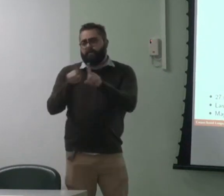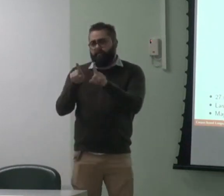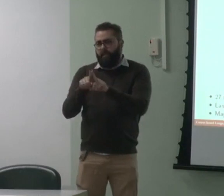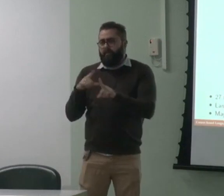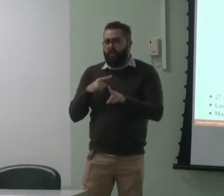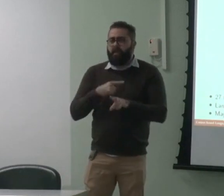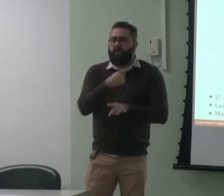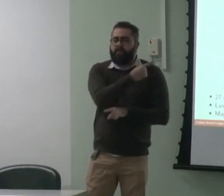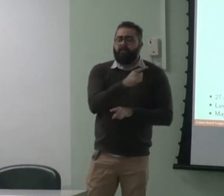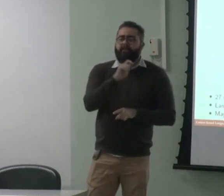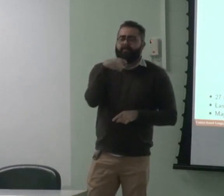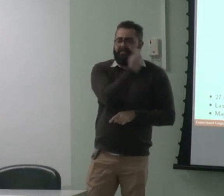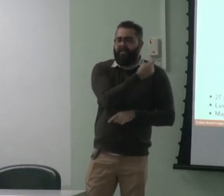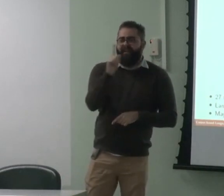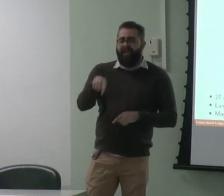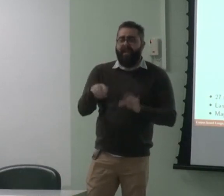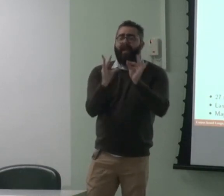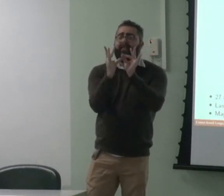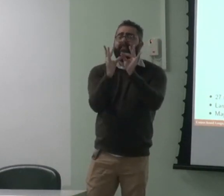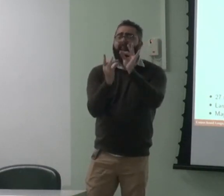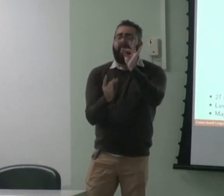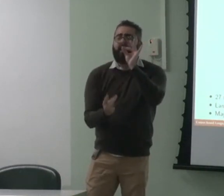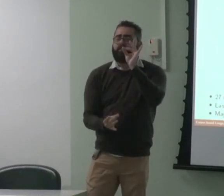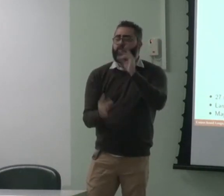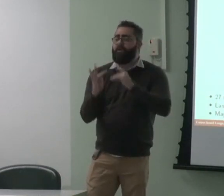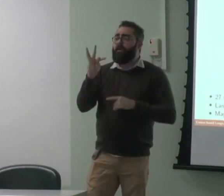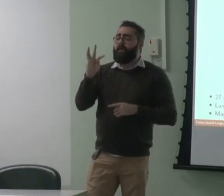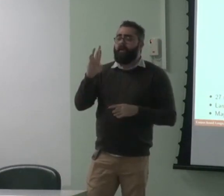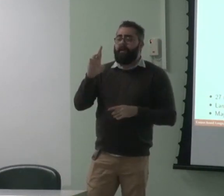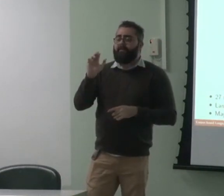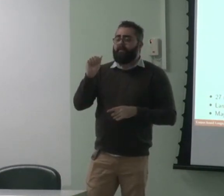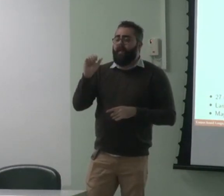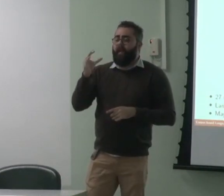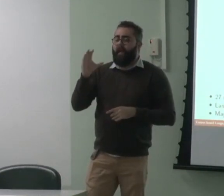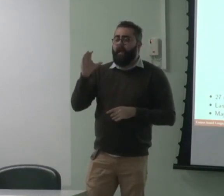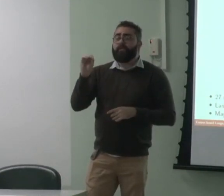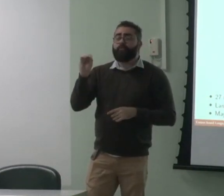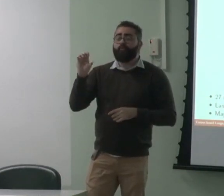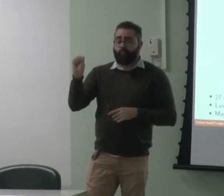feature value pairs. So you have, these are just names of